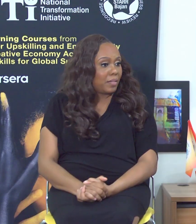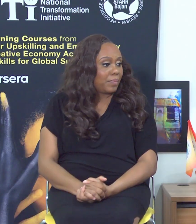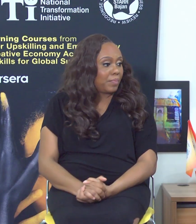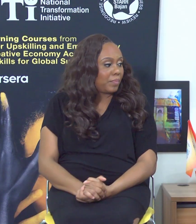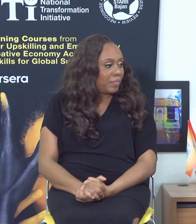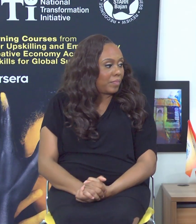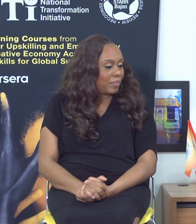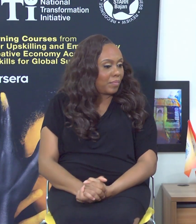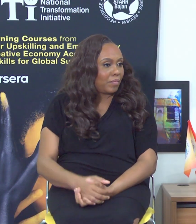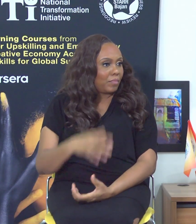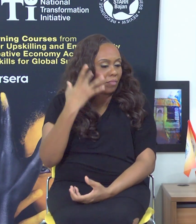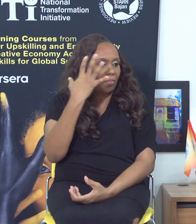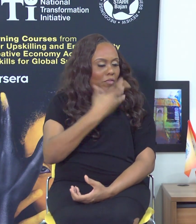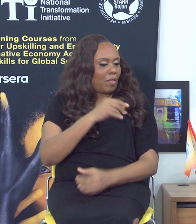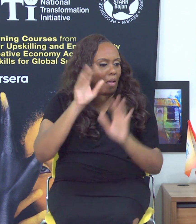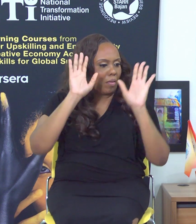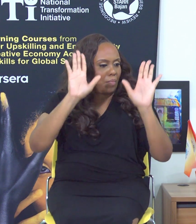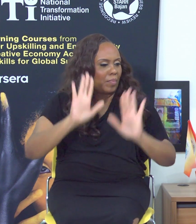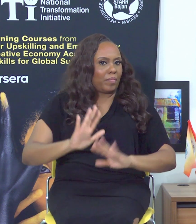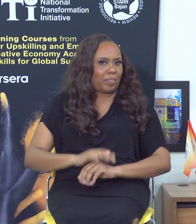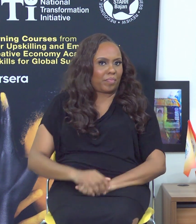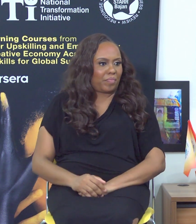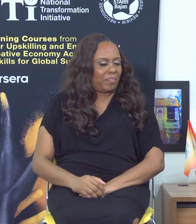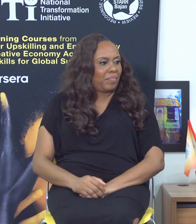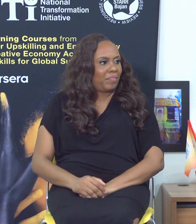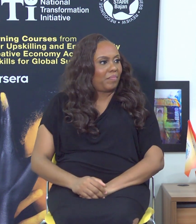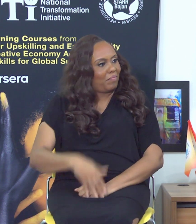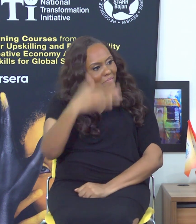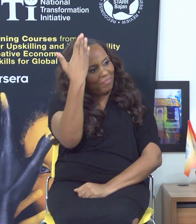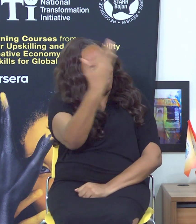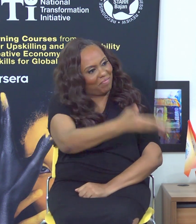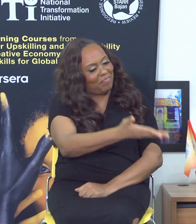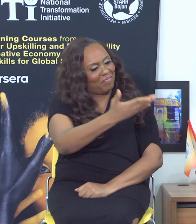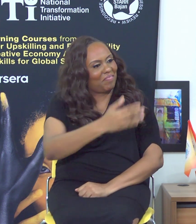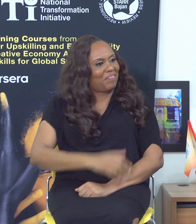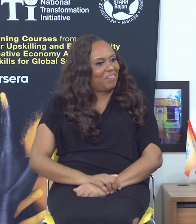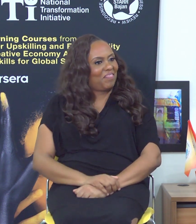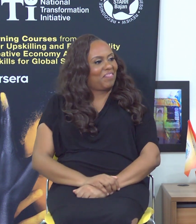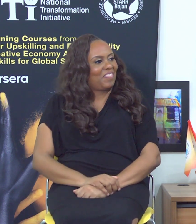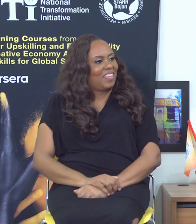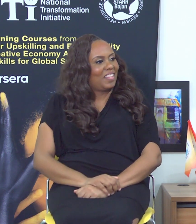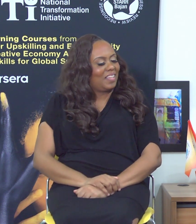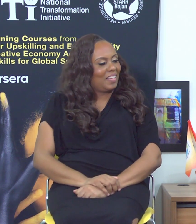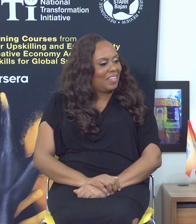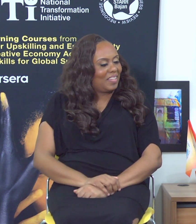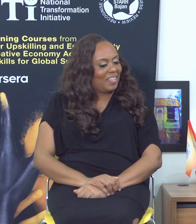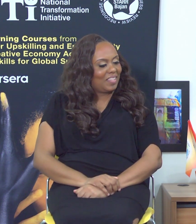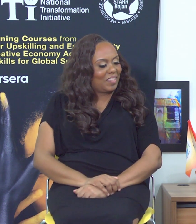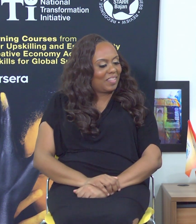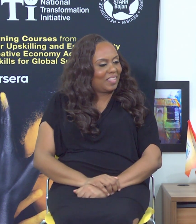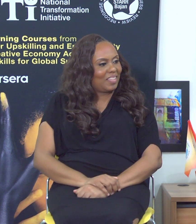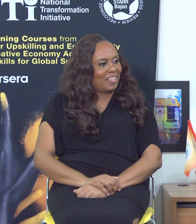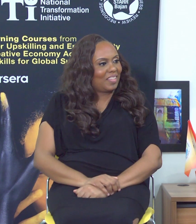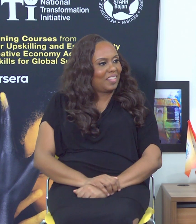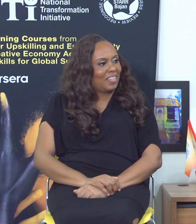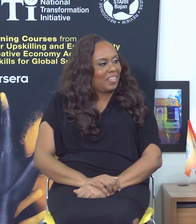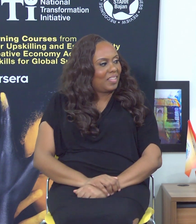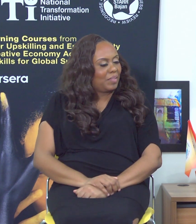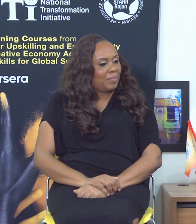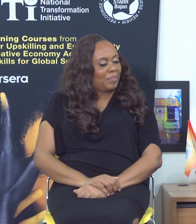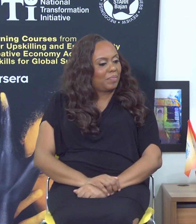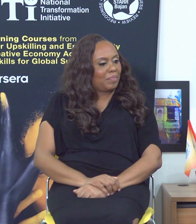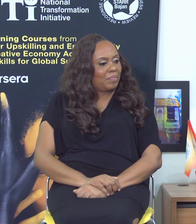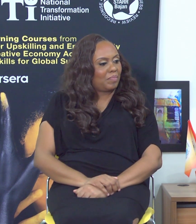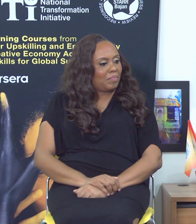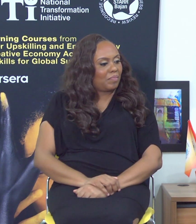ventures. Beautiful, great. Okay, Dwayne Clark, back to you now. I think for hearing